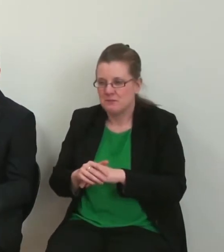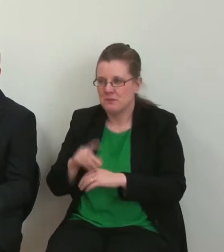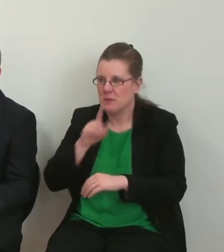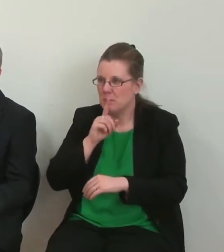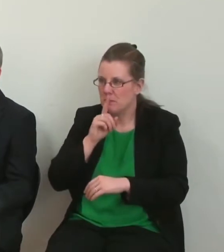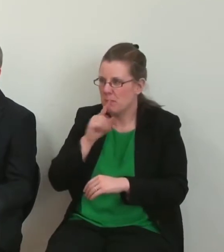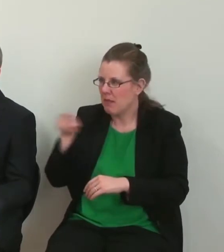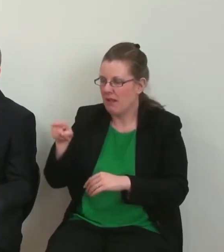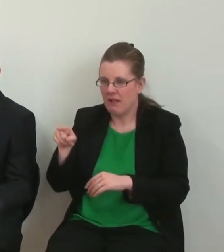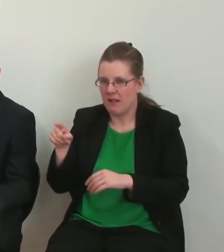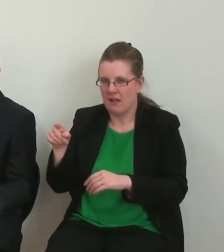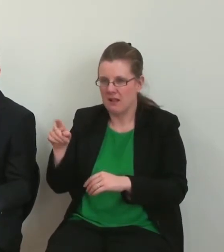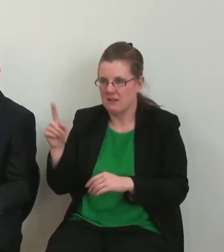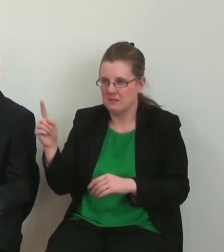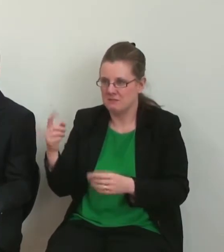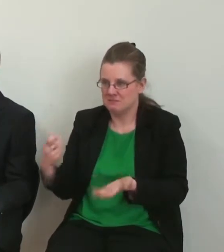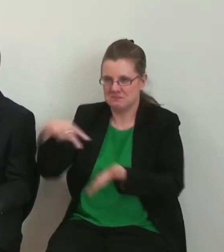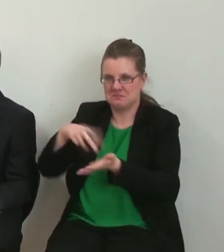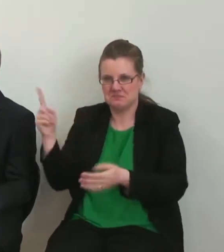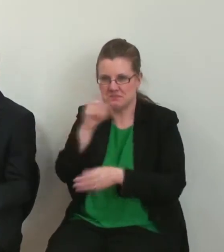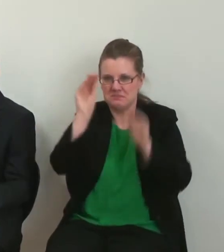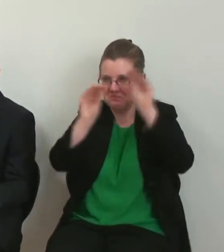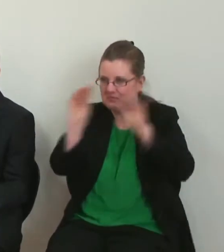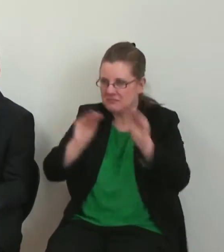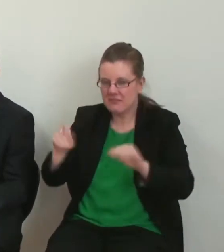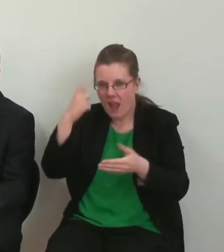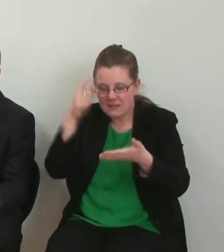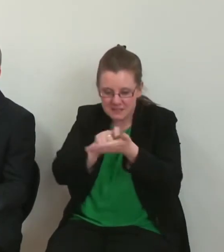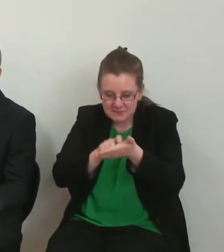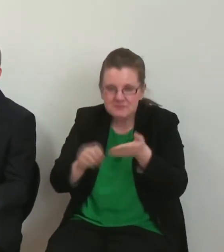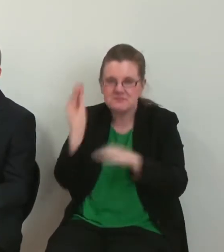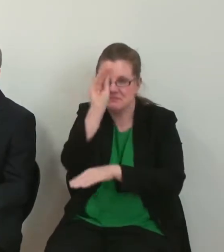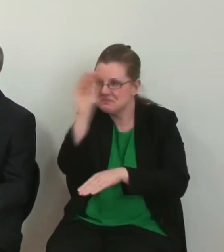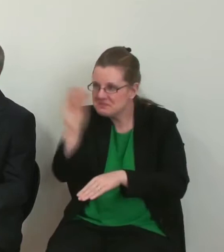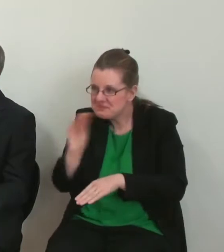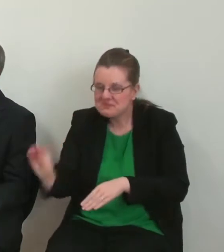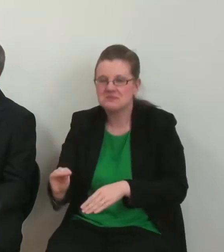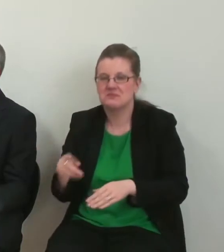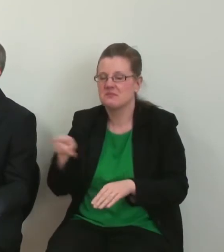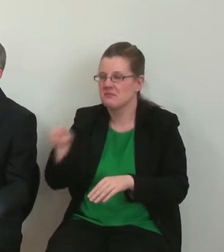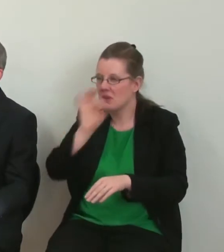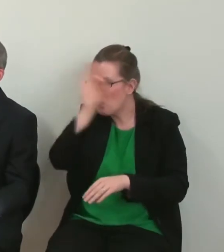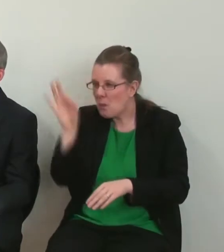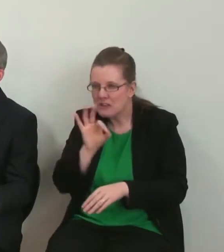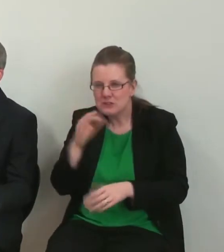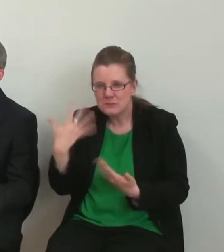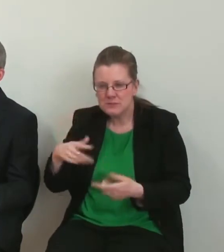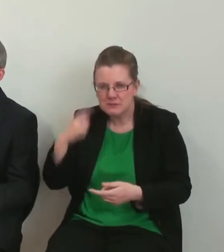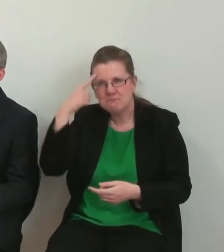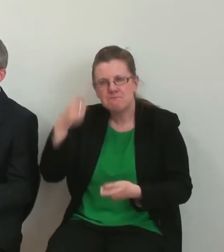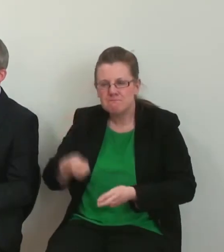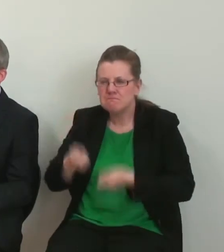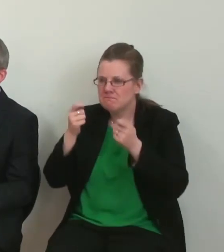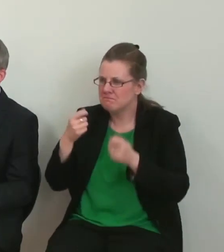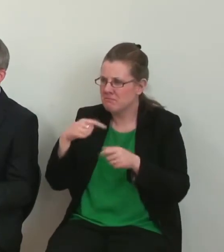going to the boards, they're putting their post-its on. So those questions that have been raised, there's some kind of, I'm